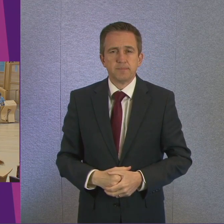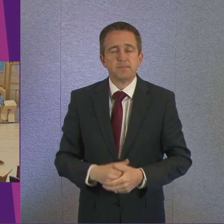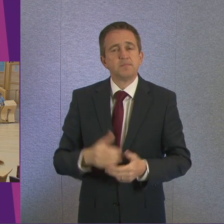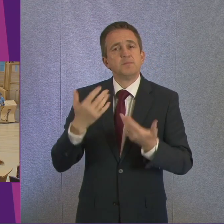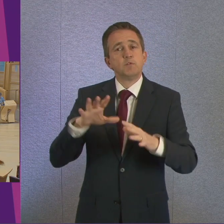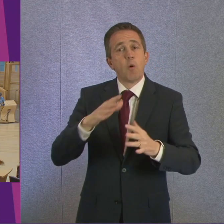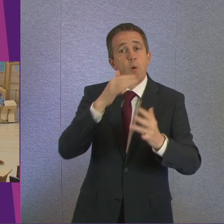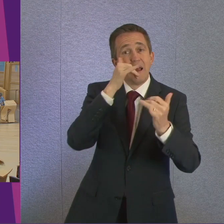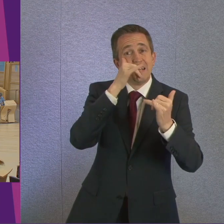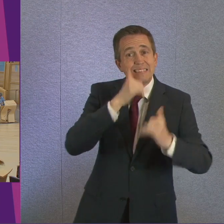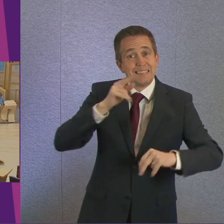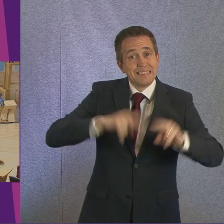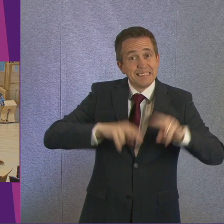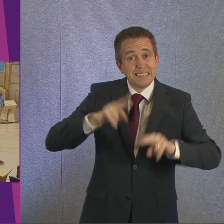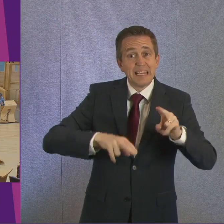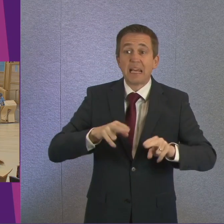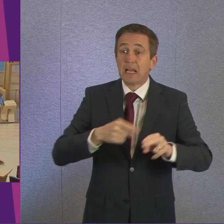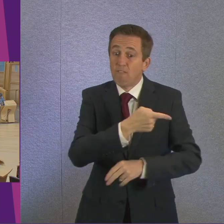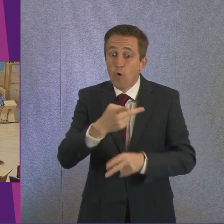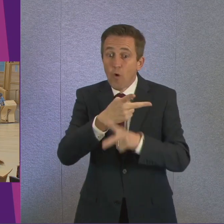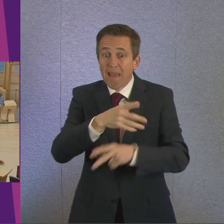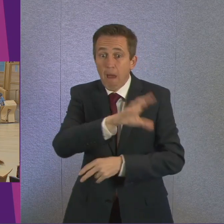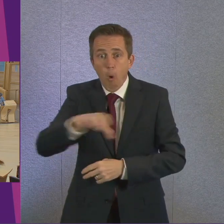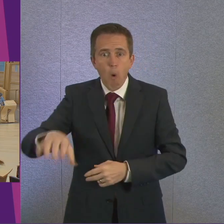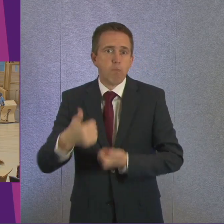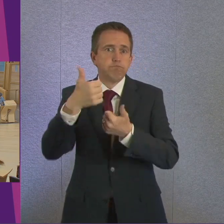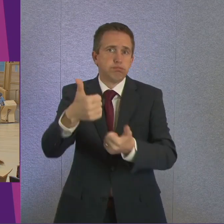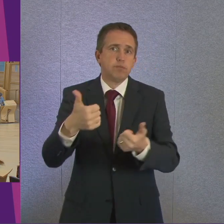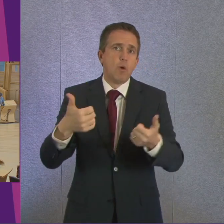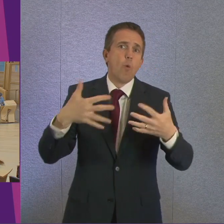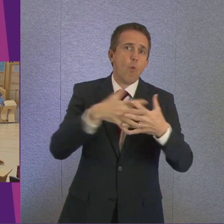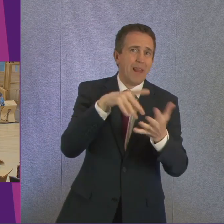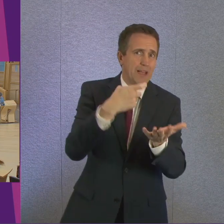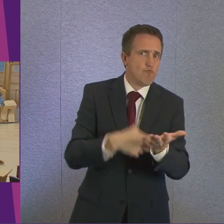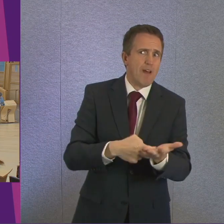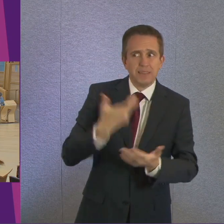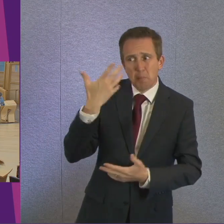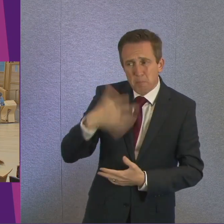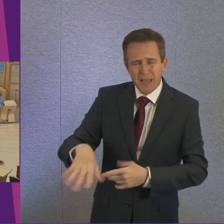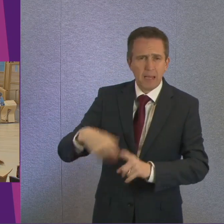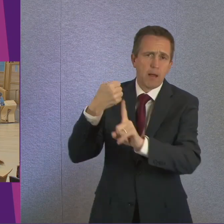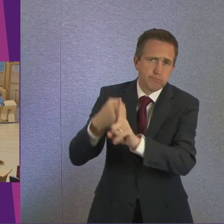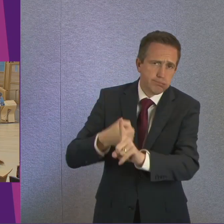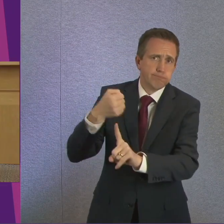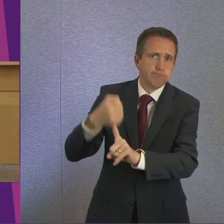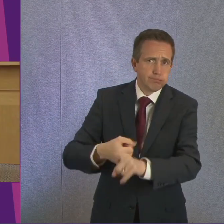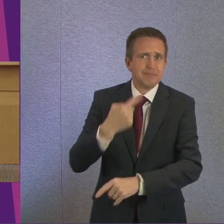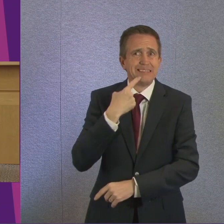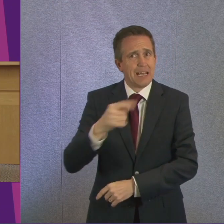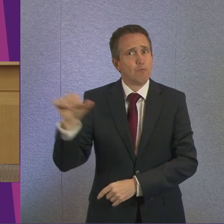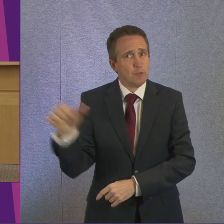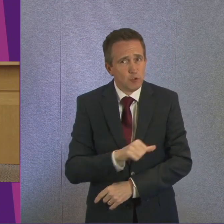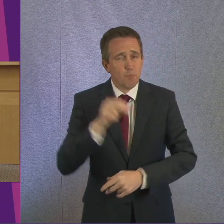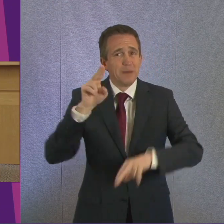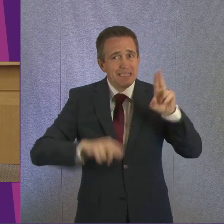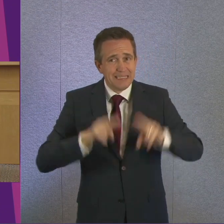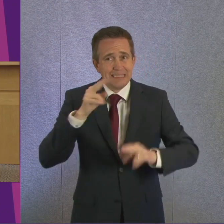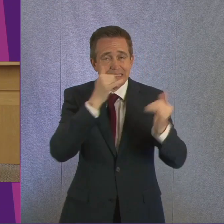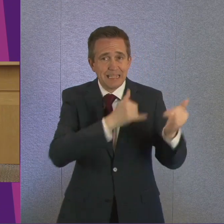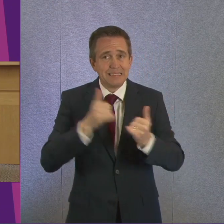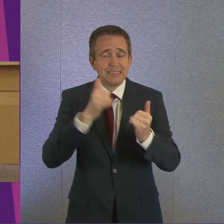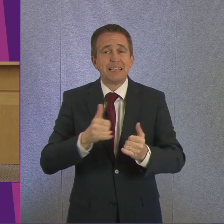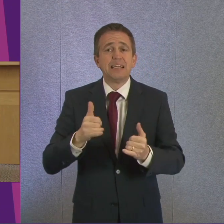testing in care homes? Willie Rennie and the Lib Dems have asked for this for several weeks, and this shift in policy will keep people safer. Colin Millett, the